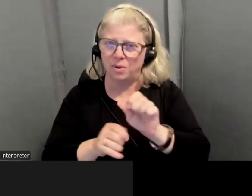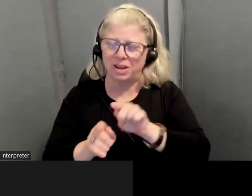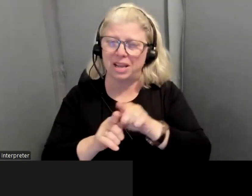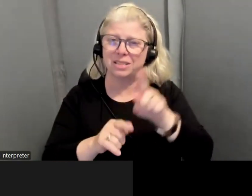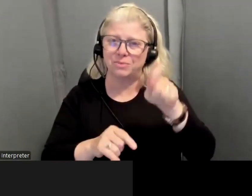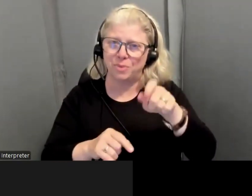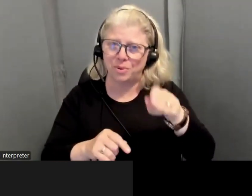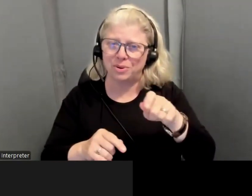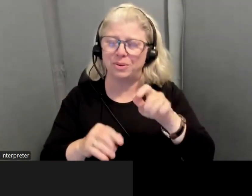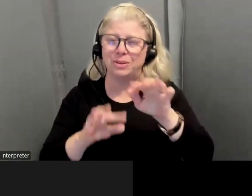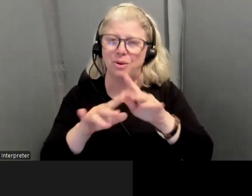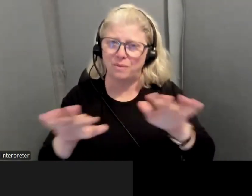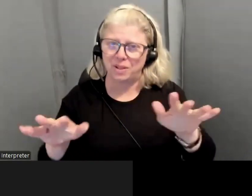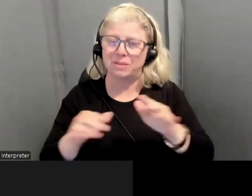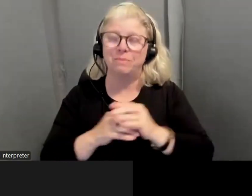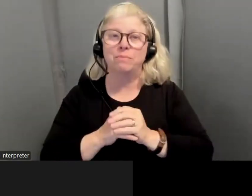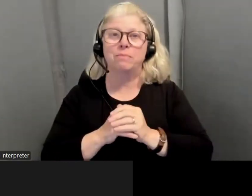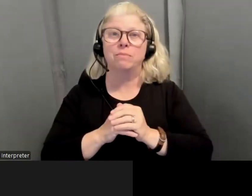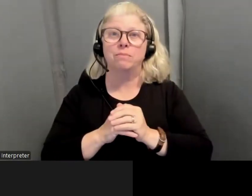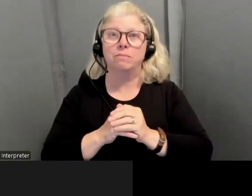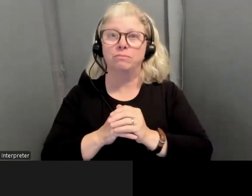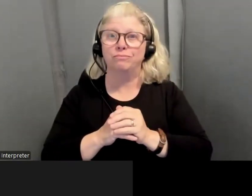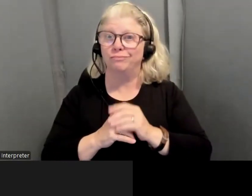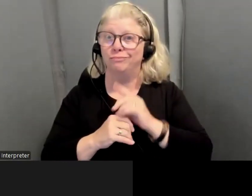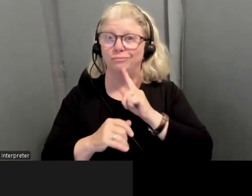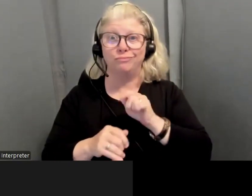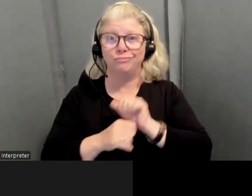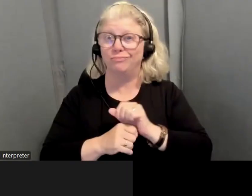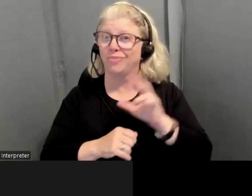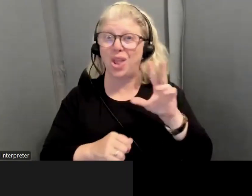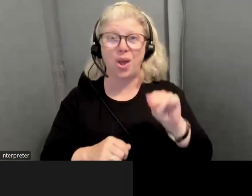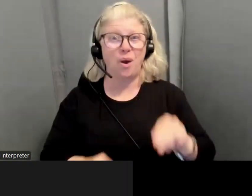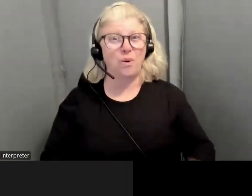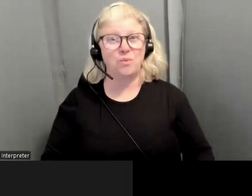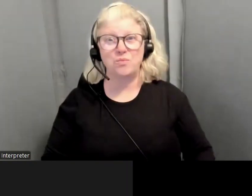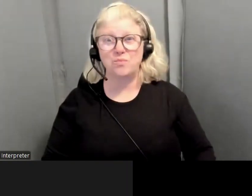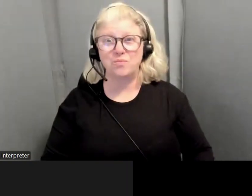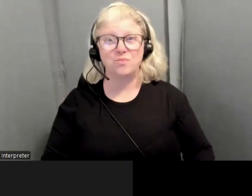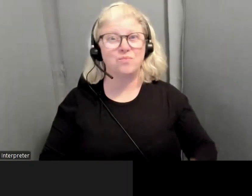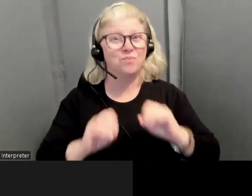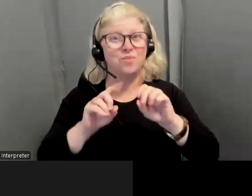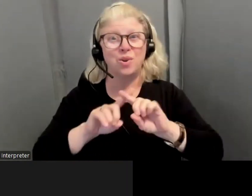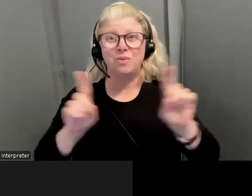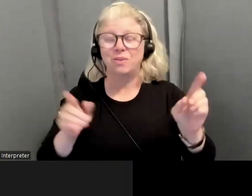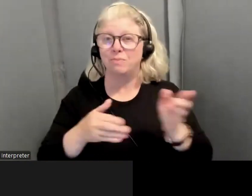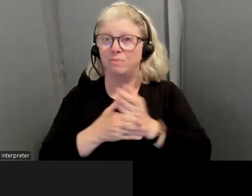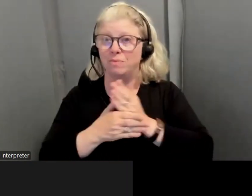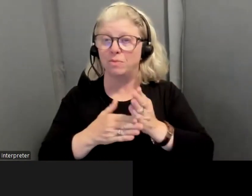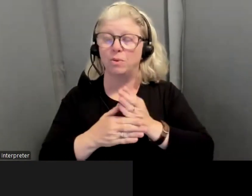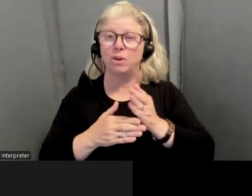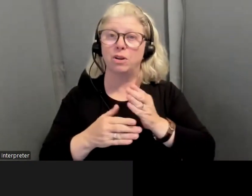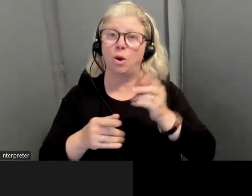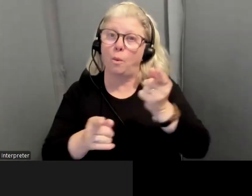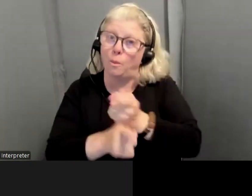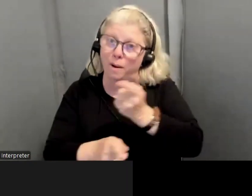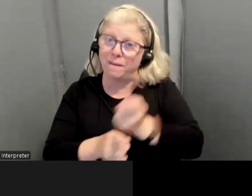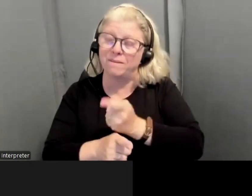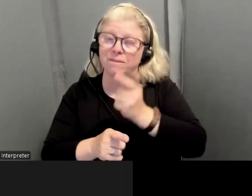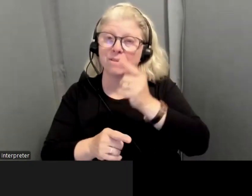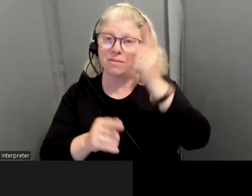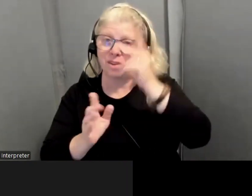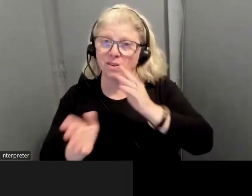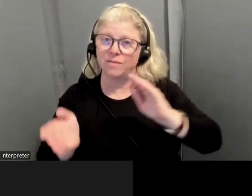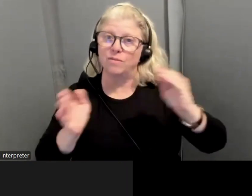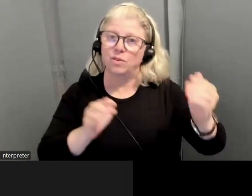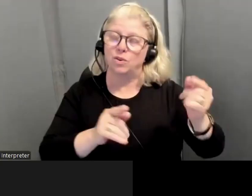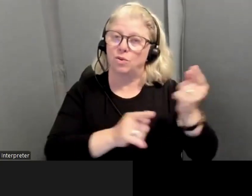supposed to do, and so on and so forth. And it turns out that no, there is no difference between an average moral philosopher and an average academic. In